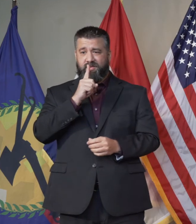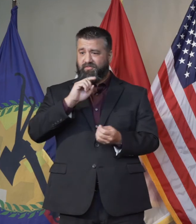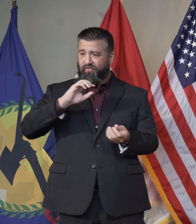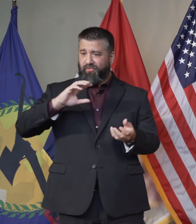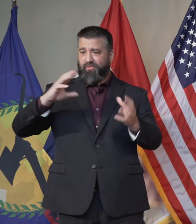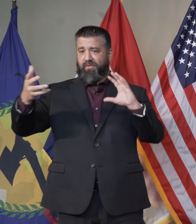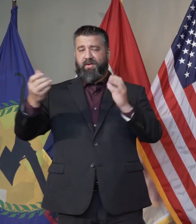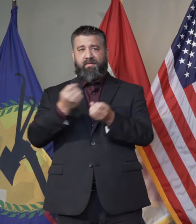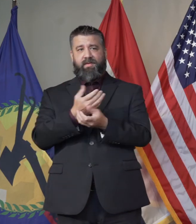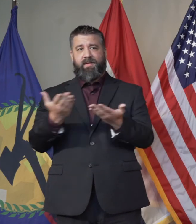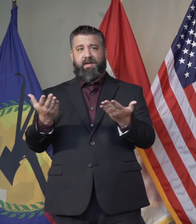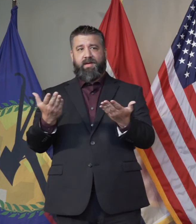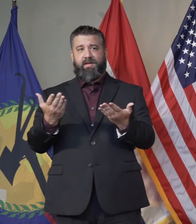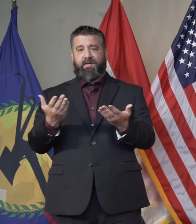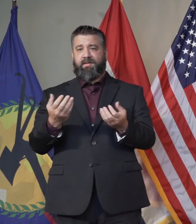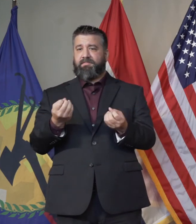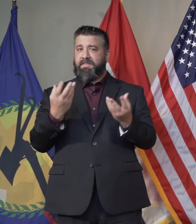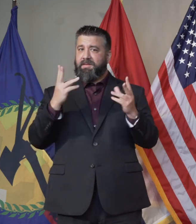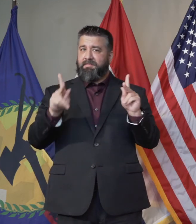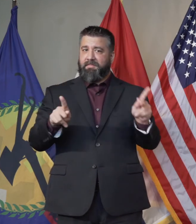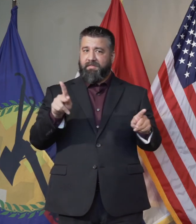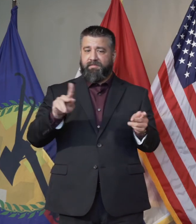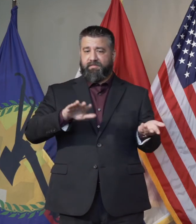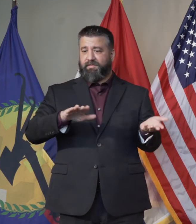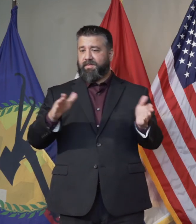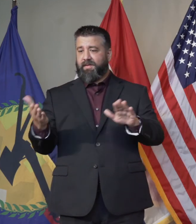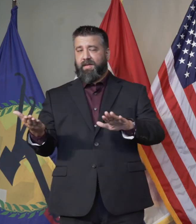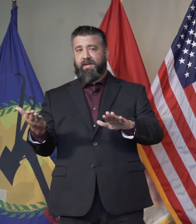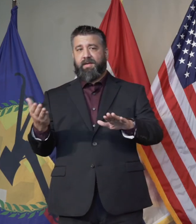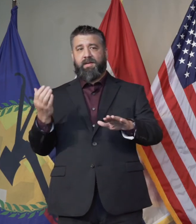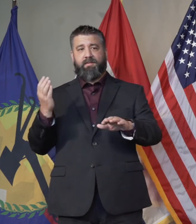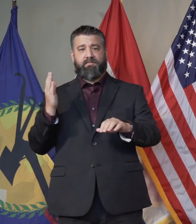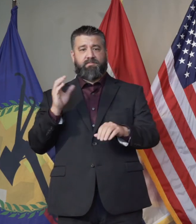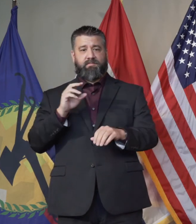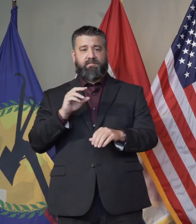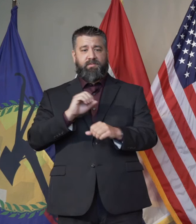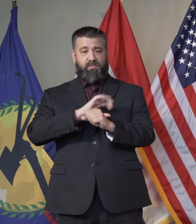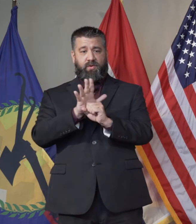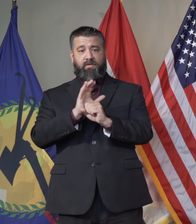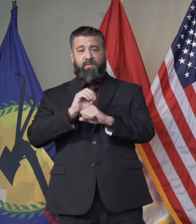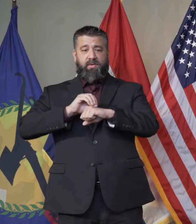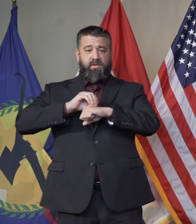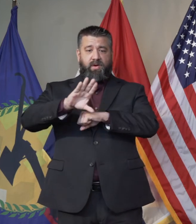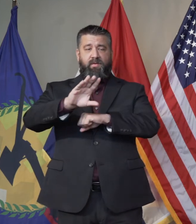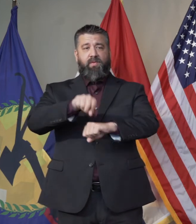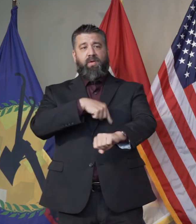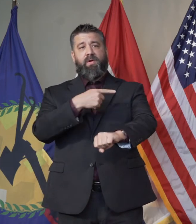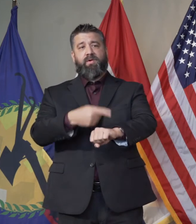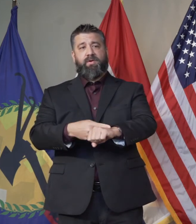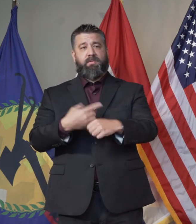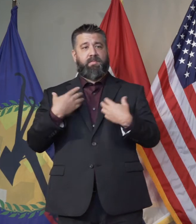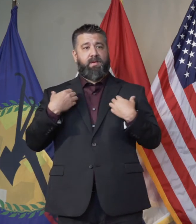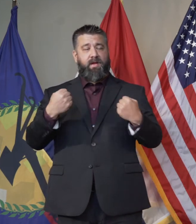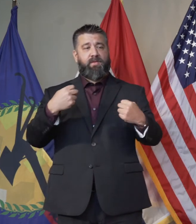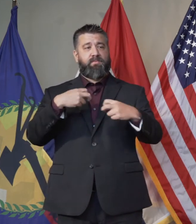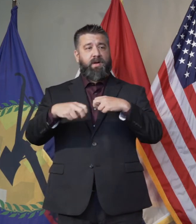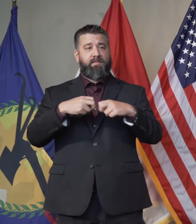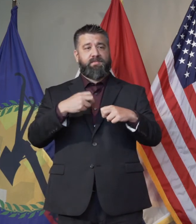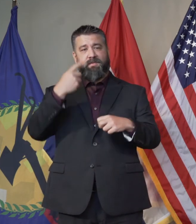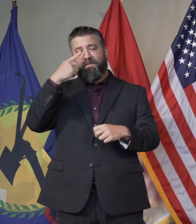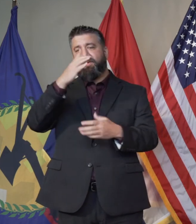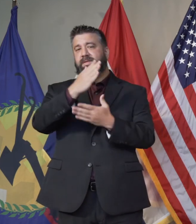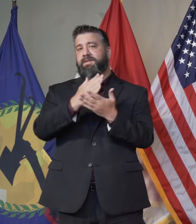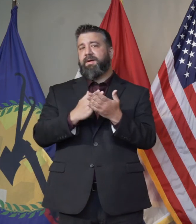it causes significant loss of life, it will cause significant long-term health problems for some people